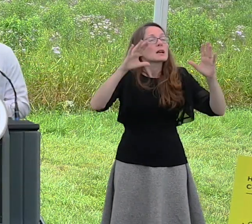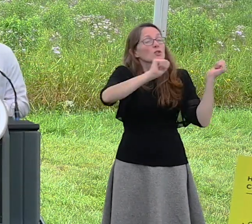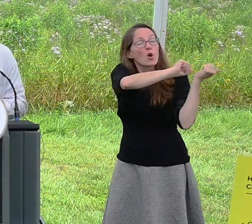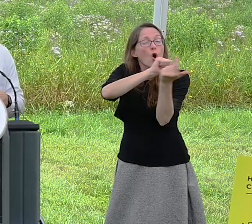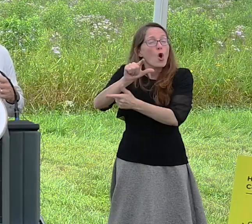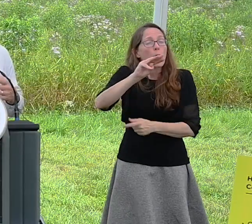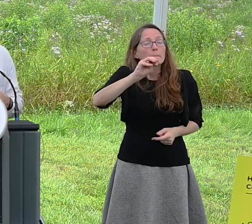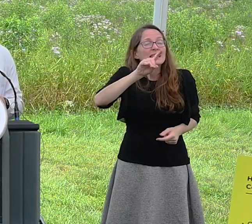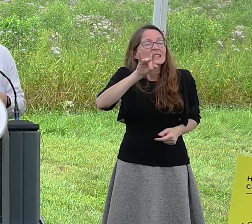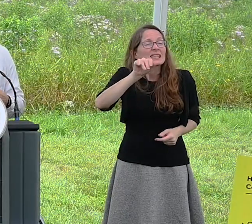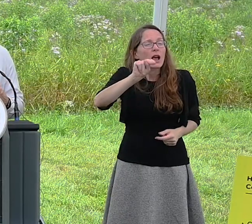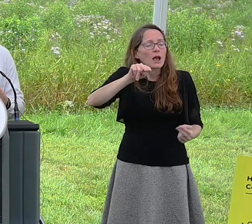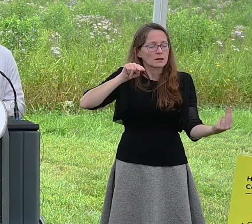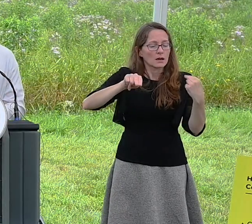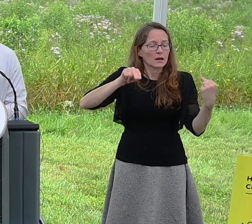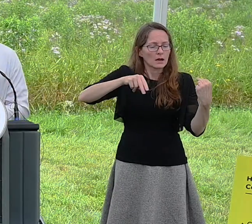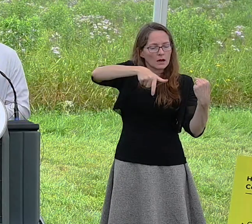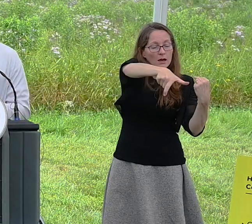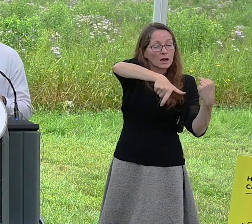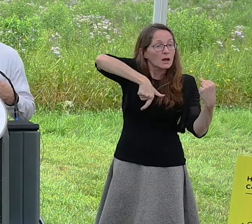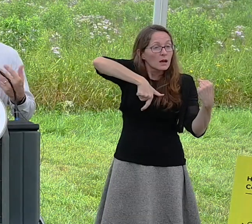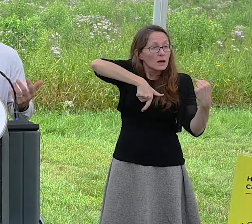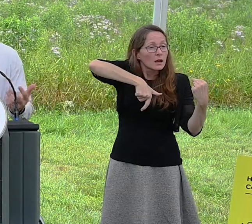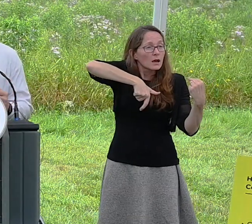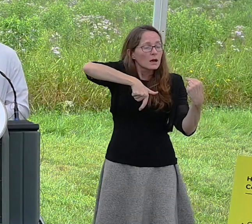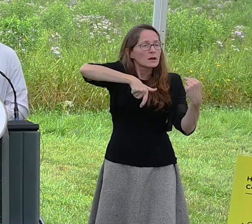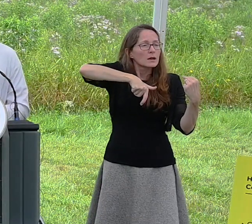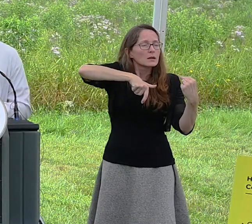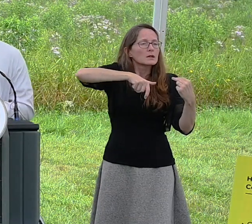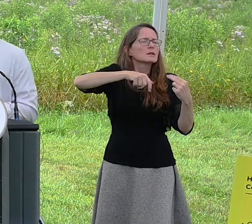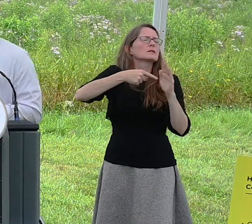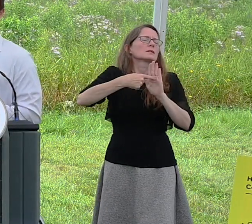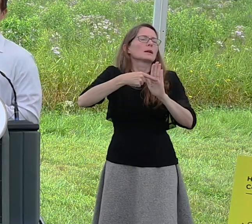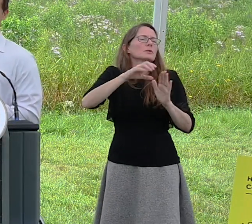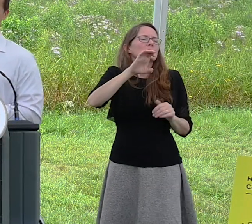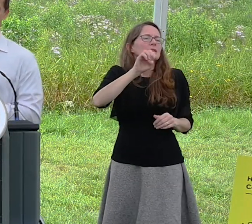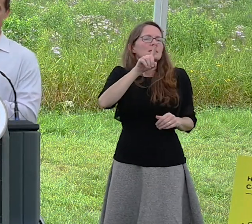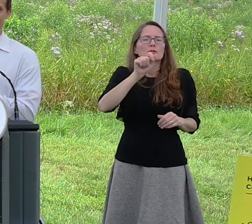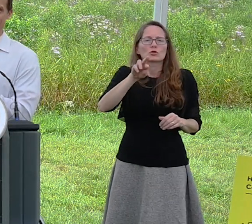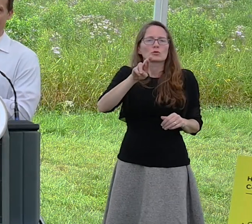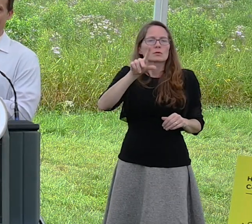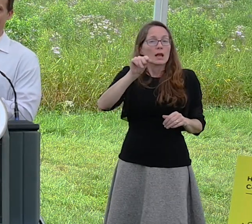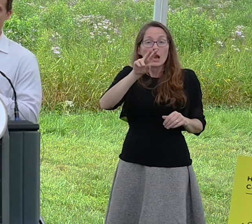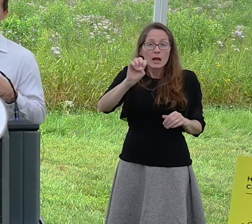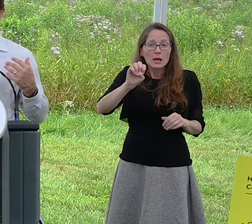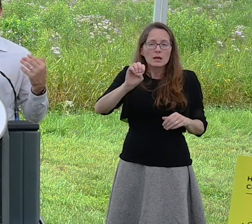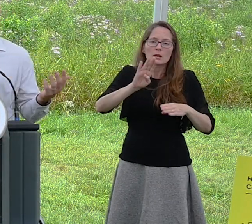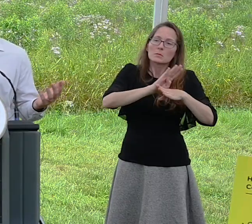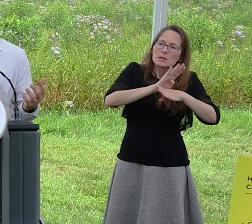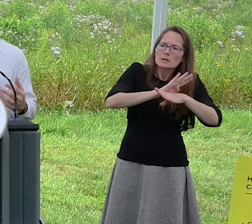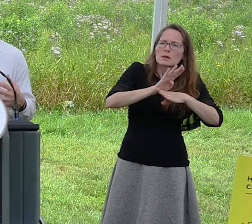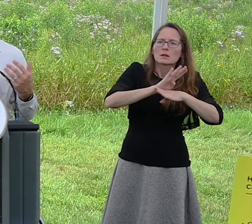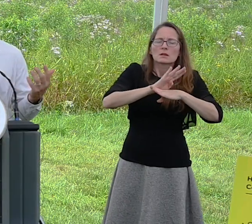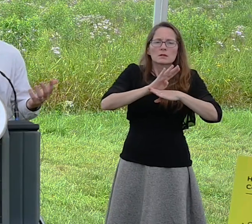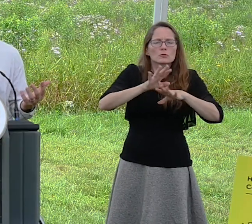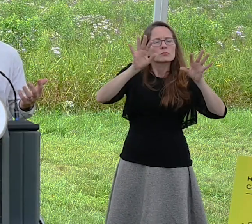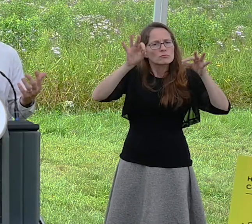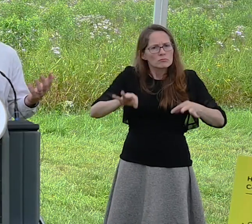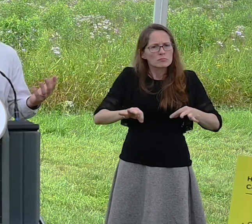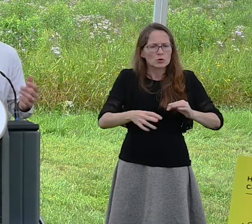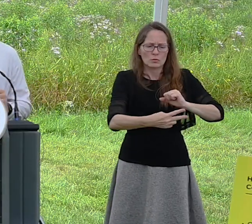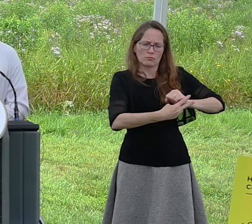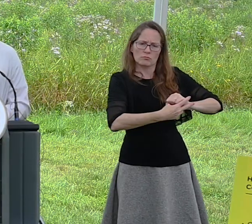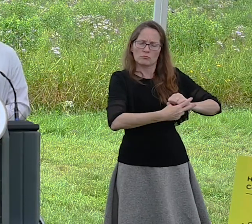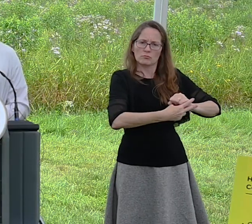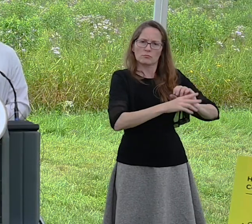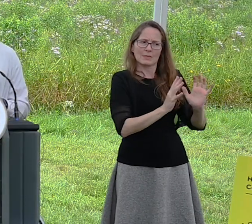Howard County on our roads, Cedar Lane, for example, all the businesses taking similar steps. These little meadows could be throughout the community, and that's